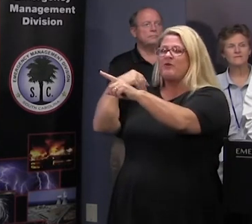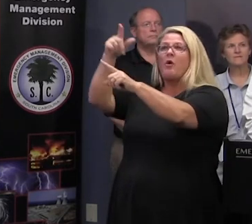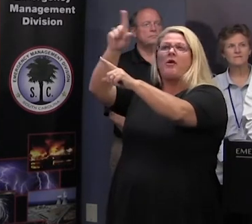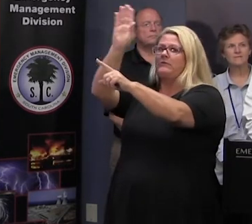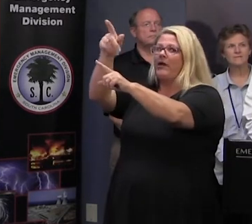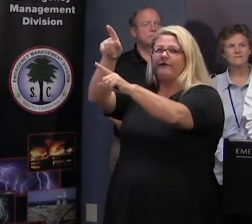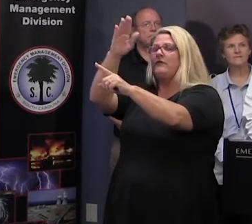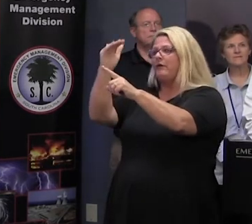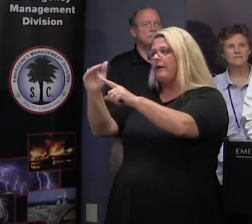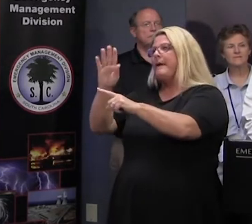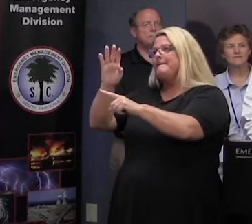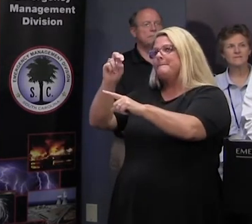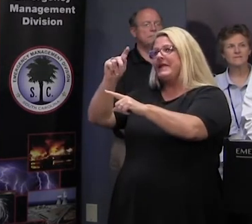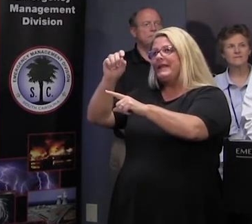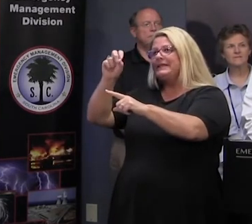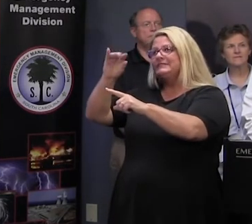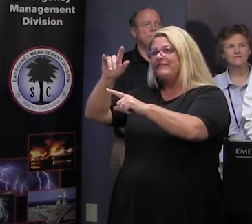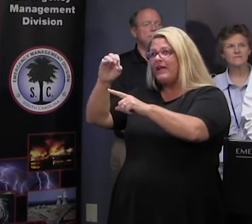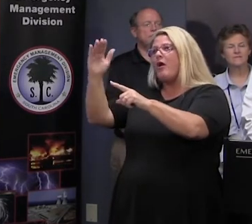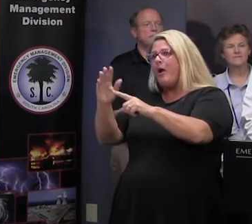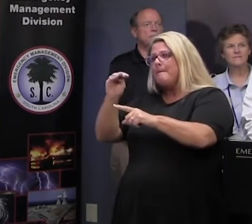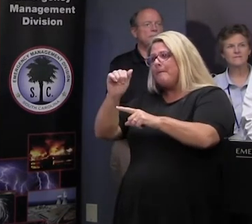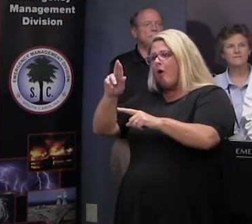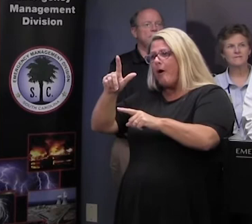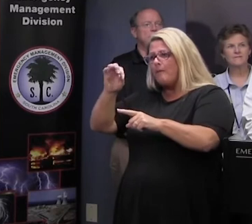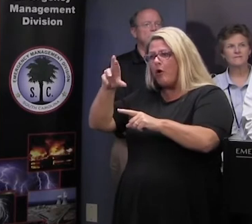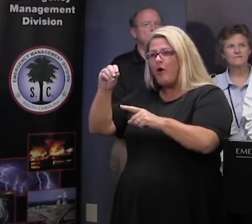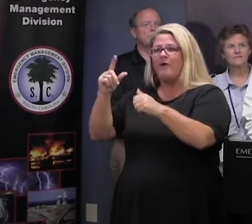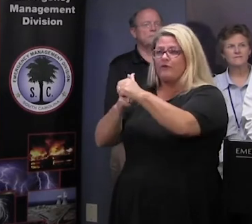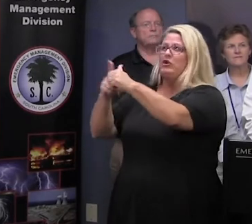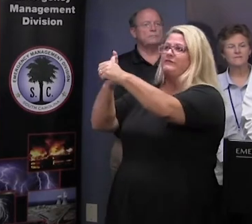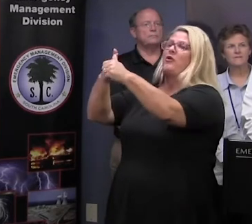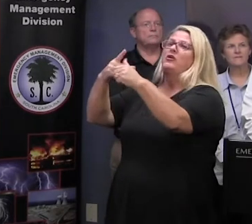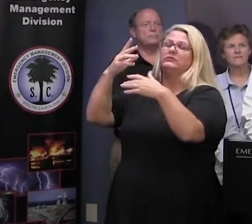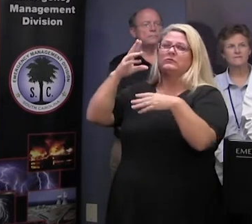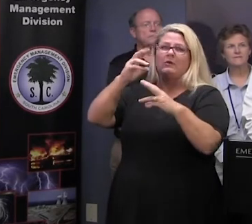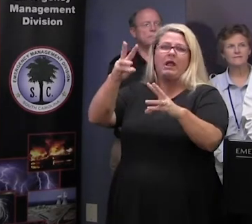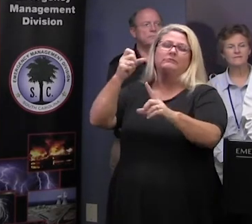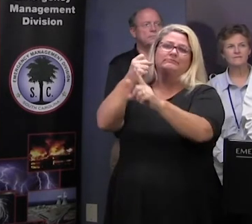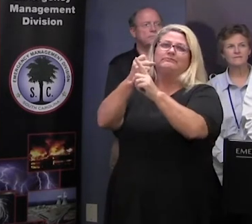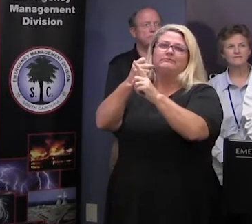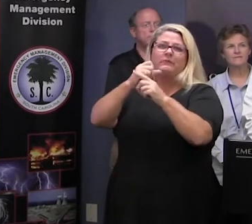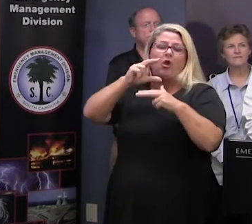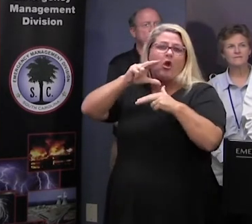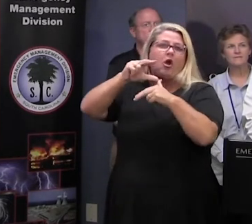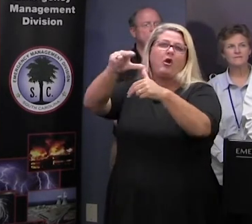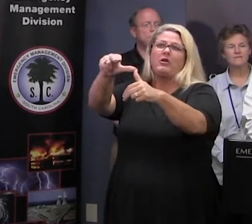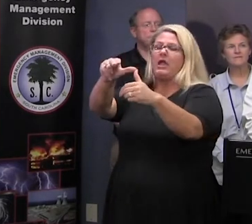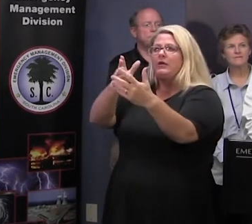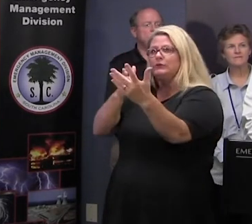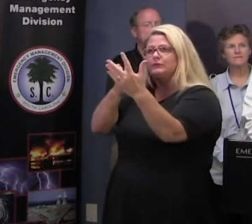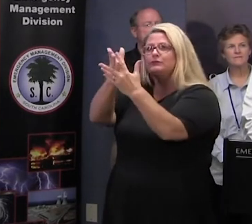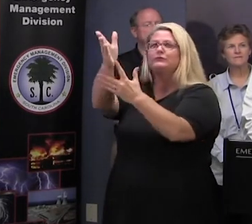in Bennettsville and Marlborough County. We've never had floods like this, as you know, where a hurricane came straight into the